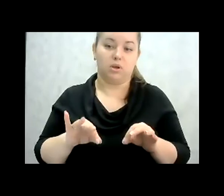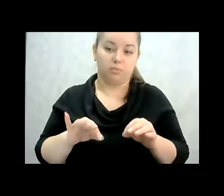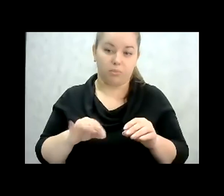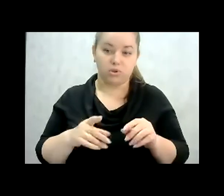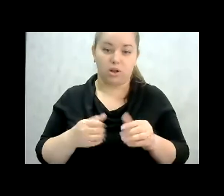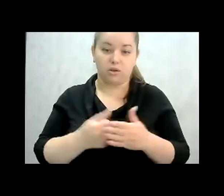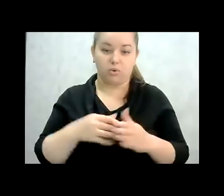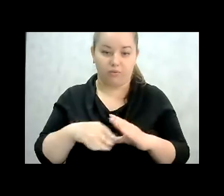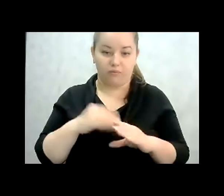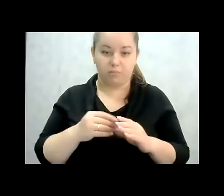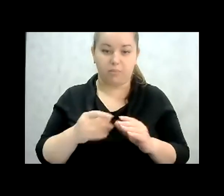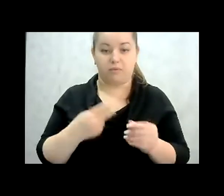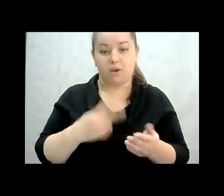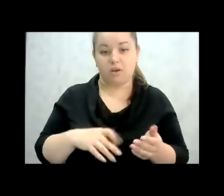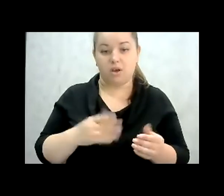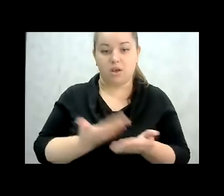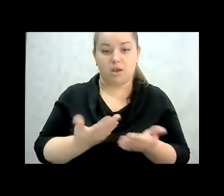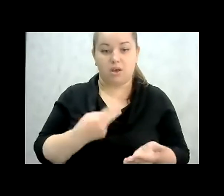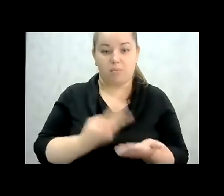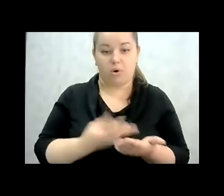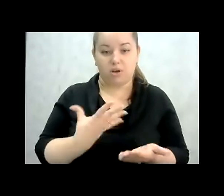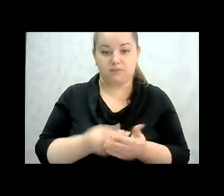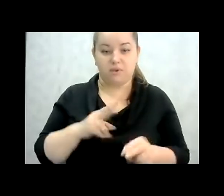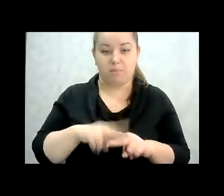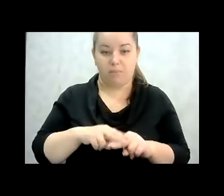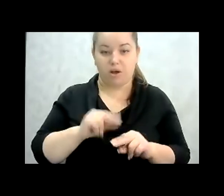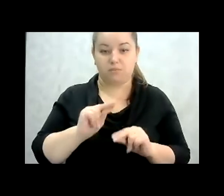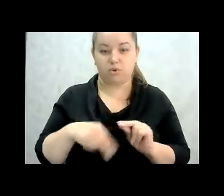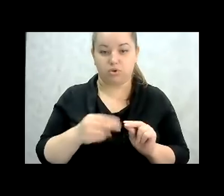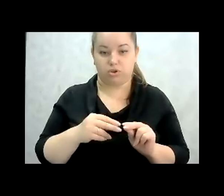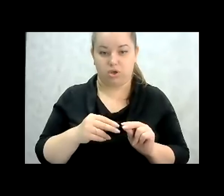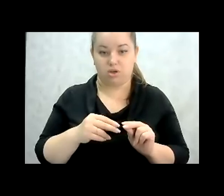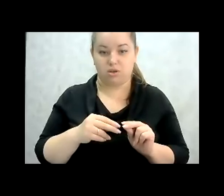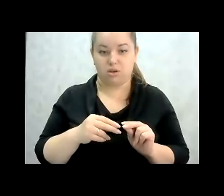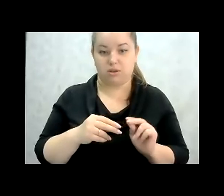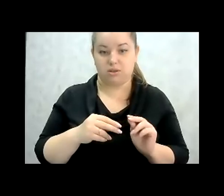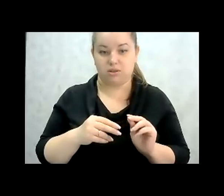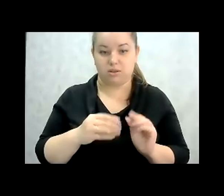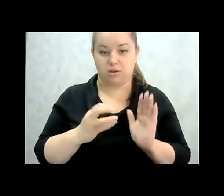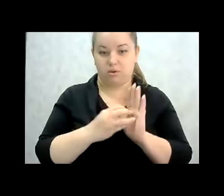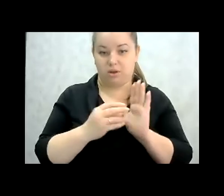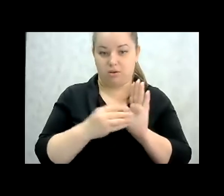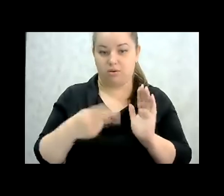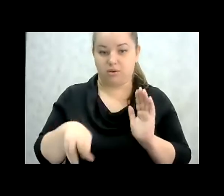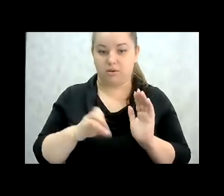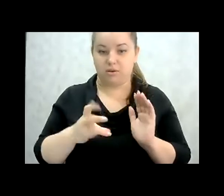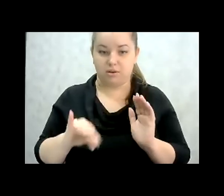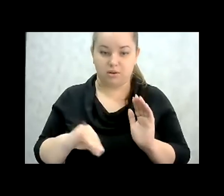So some of PECs allowed to use this form of passport, some didn't.